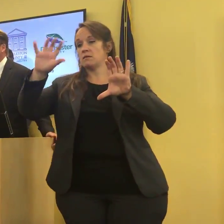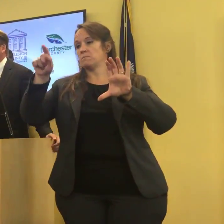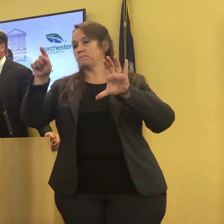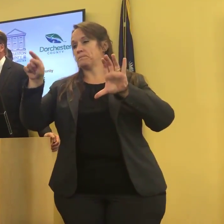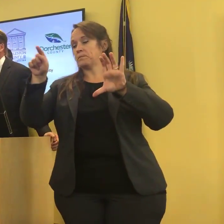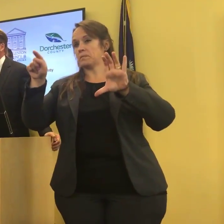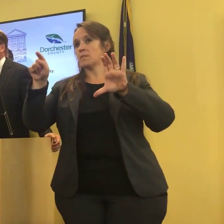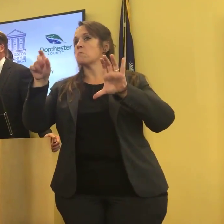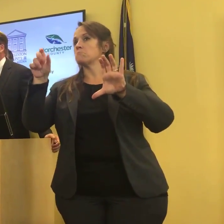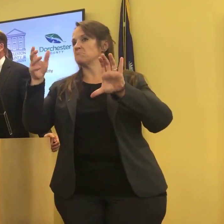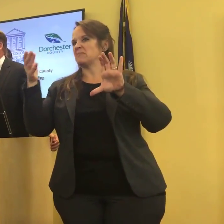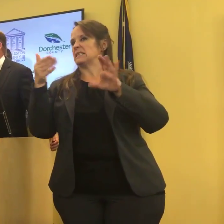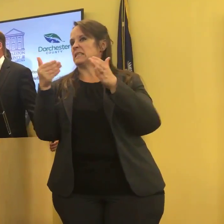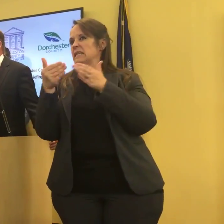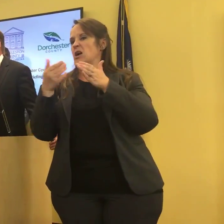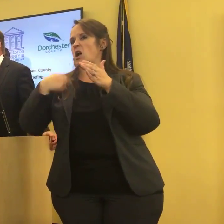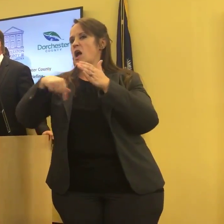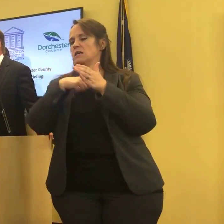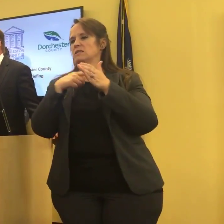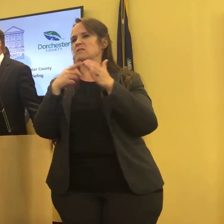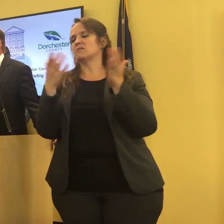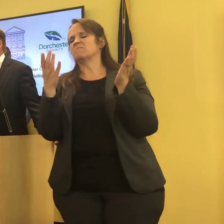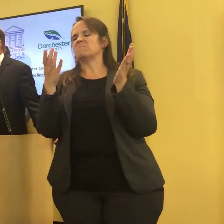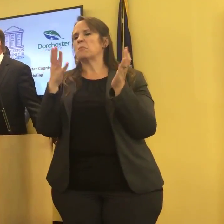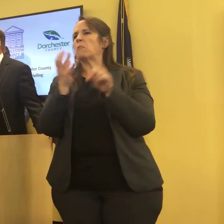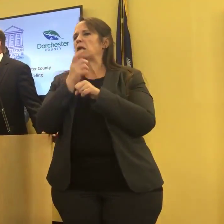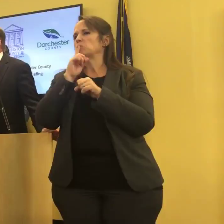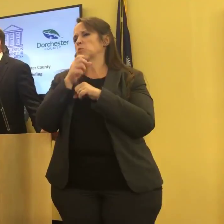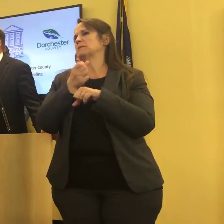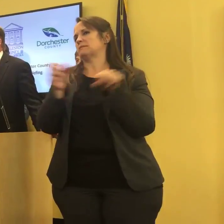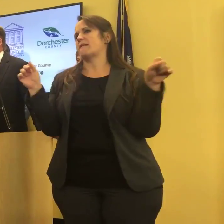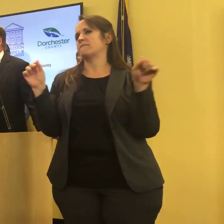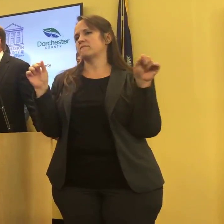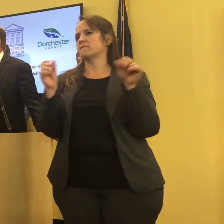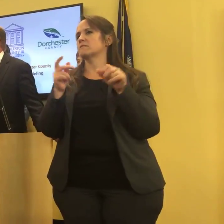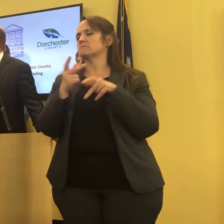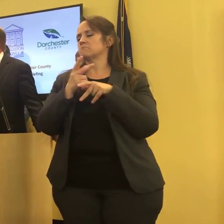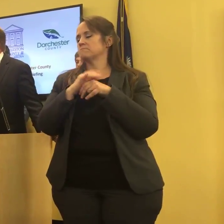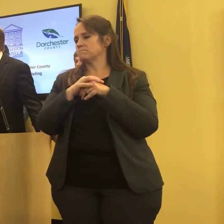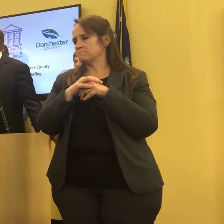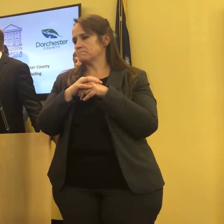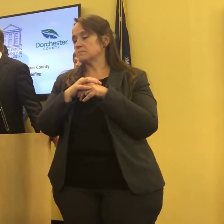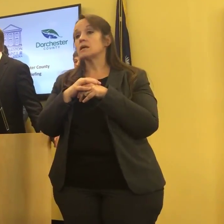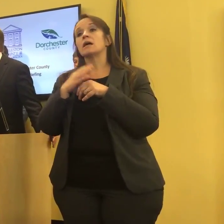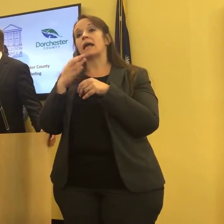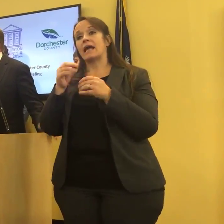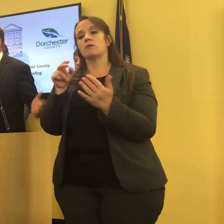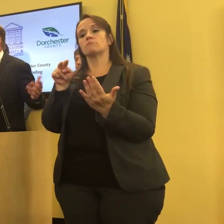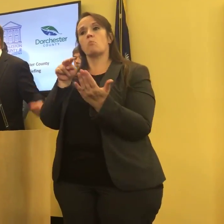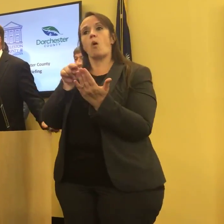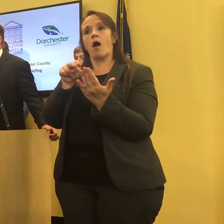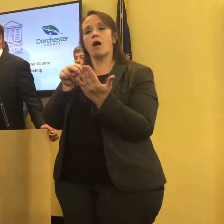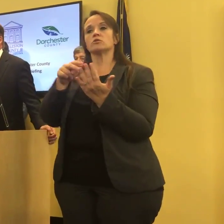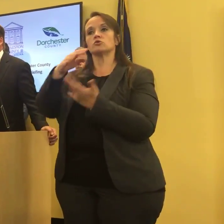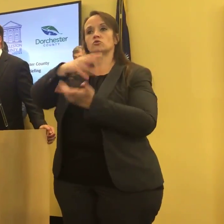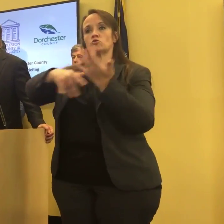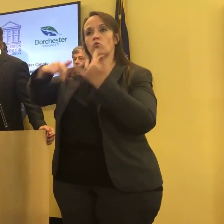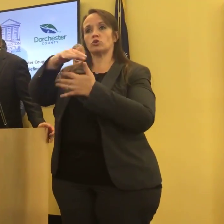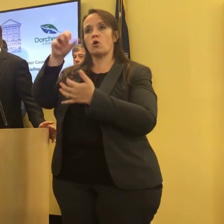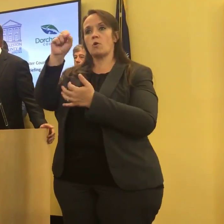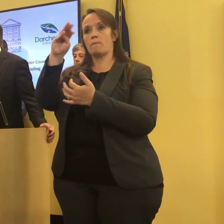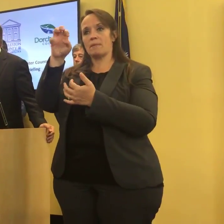the front right quadrant of the hurricane, and we just want to make sure everything's safe. The idea is pay attention to social media. I know we're all on social media, so